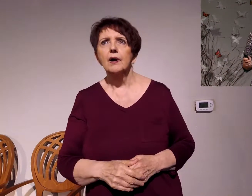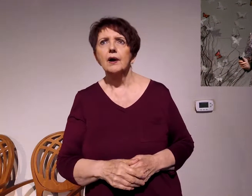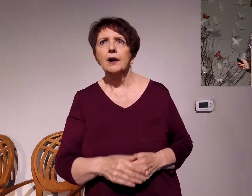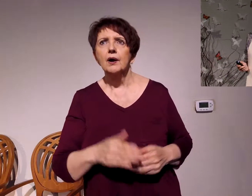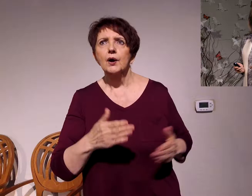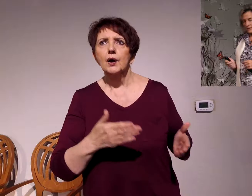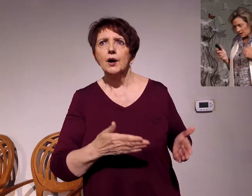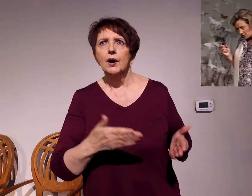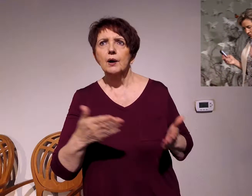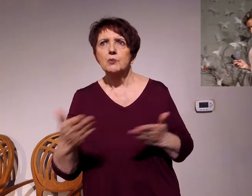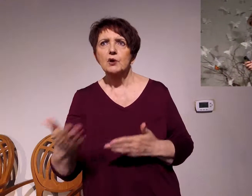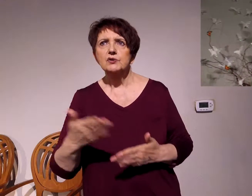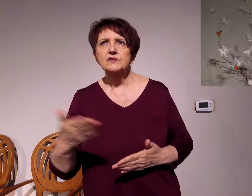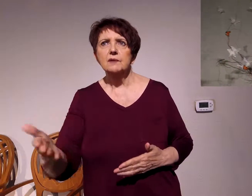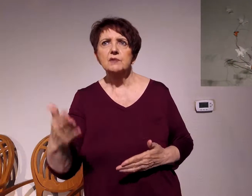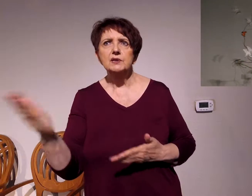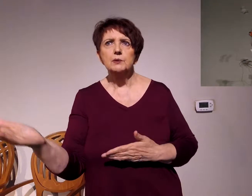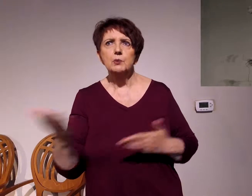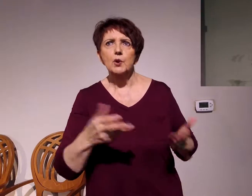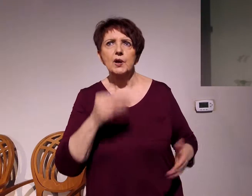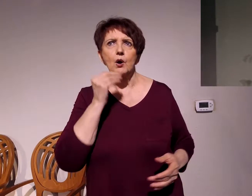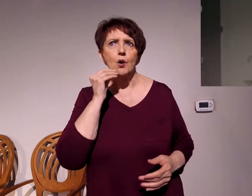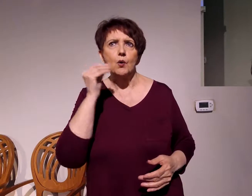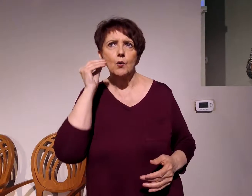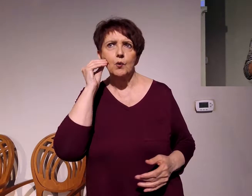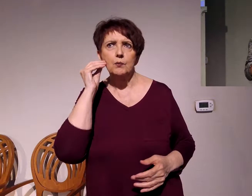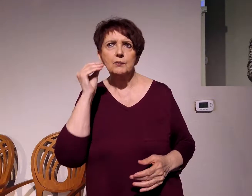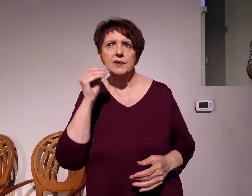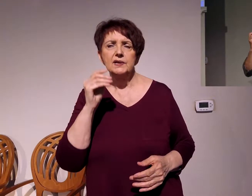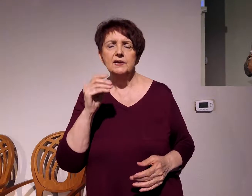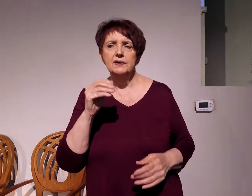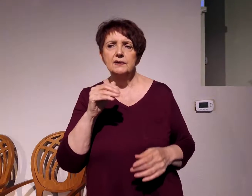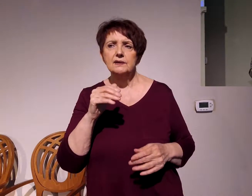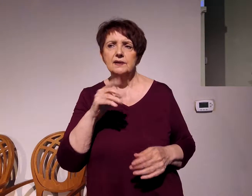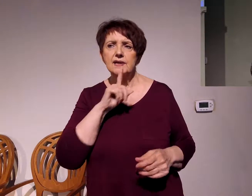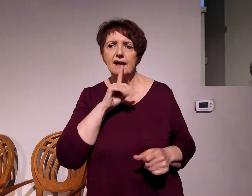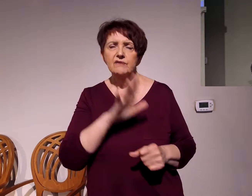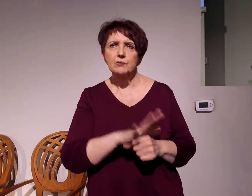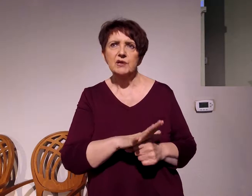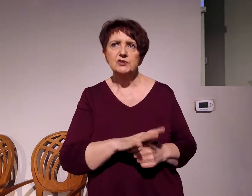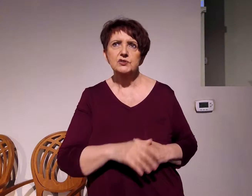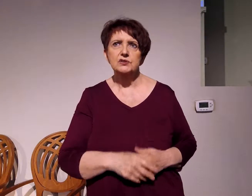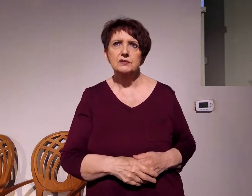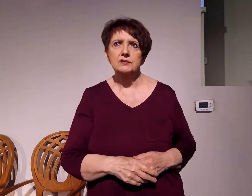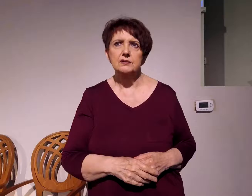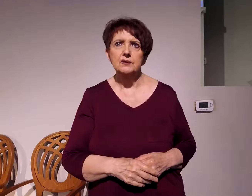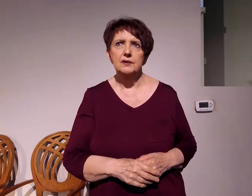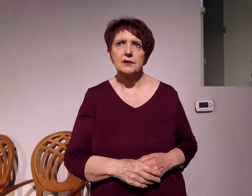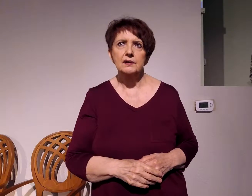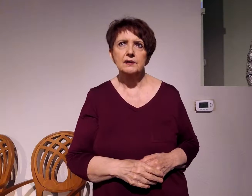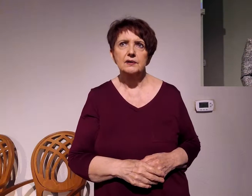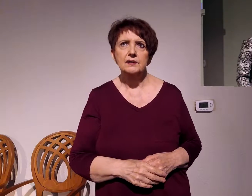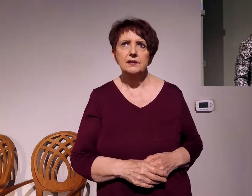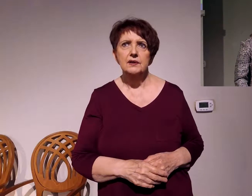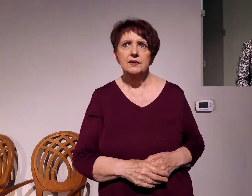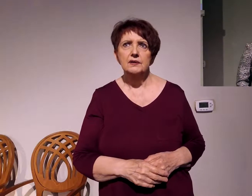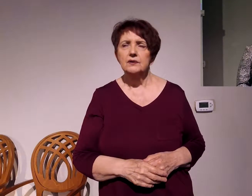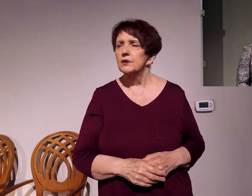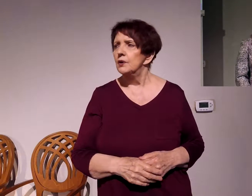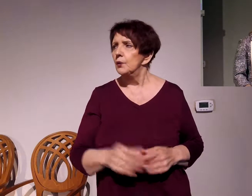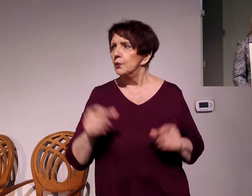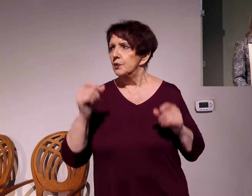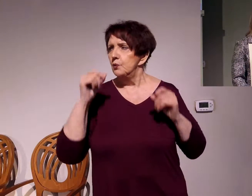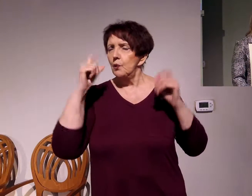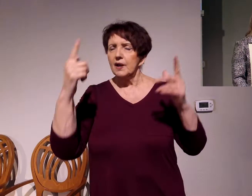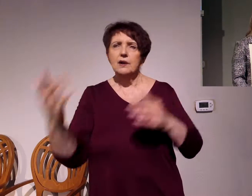I brought you something that you could take home in an affirmation, but choose your own revitalization drink. When